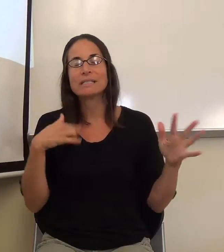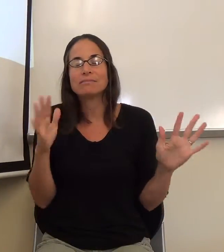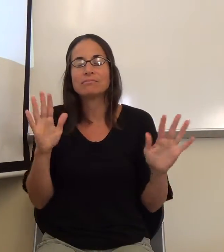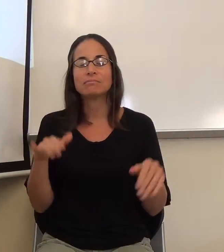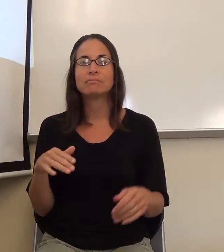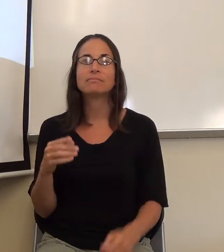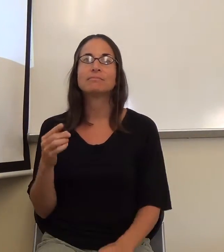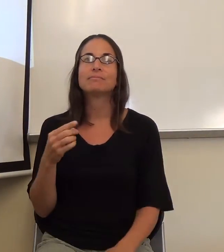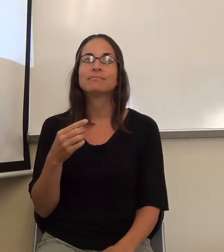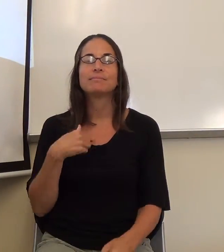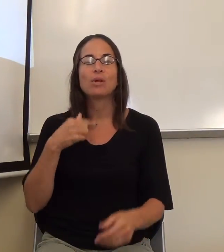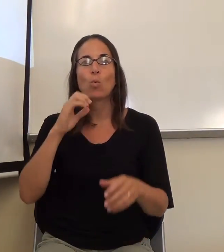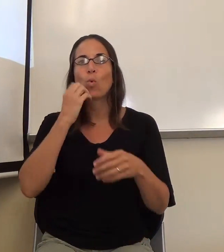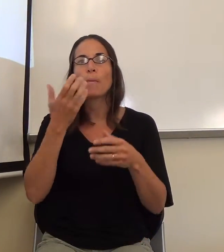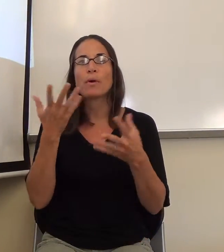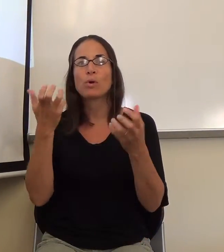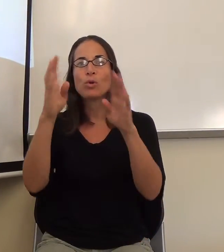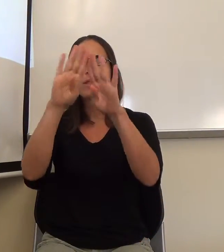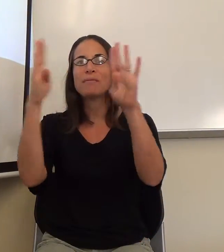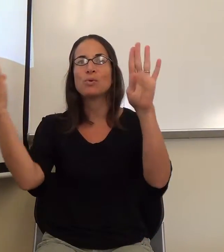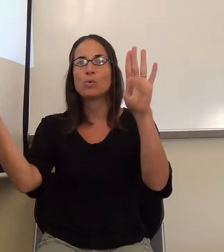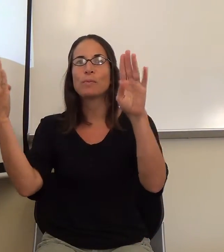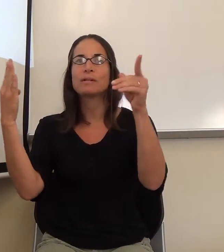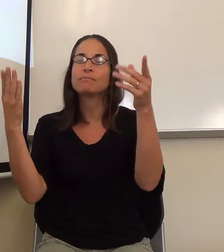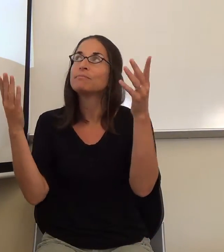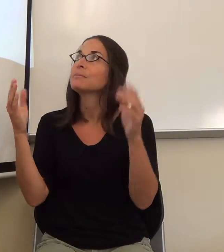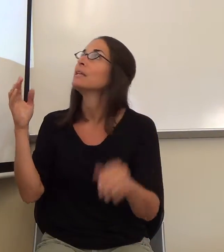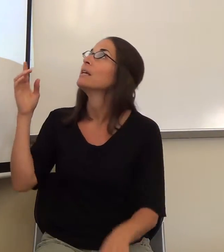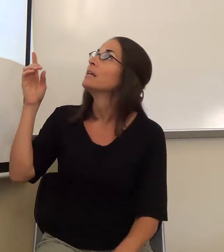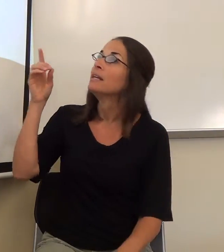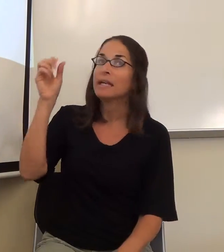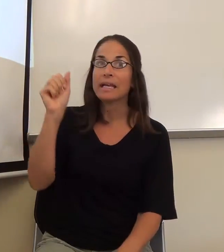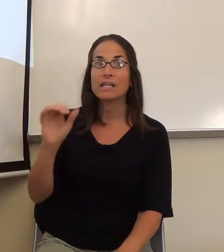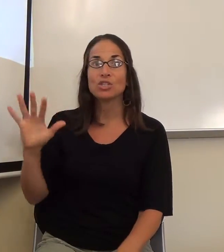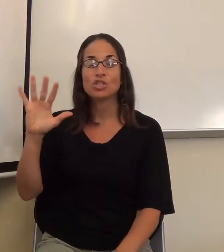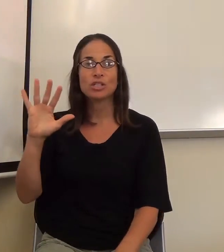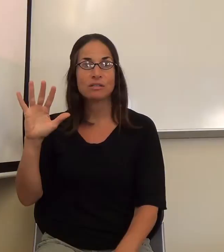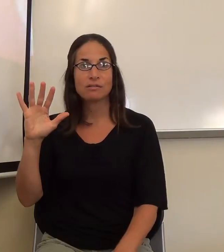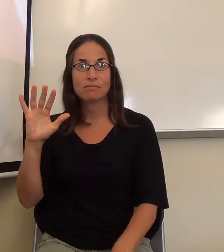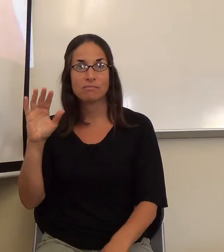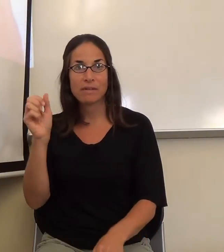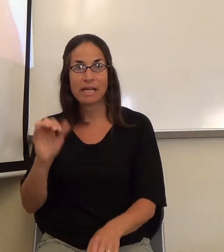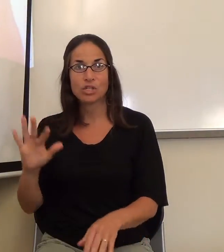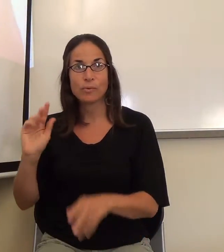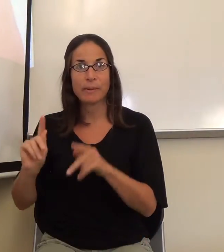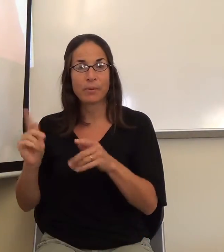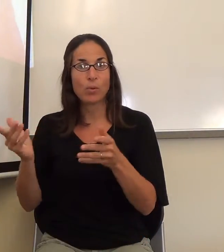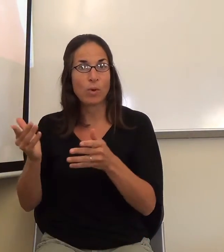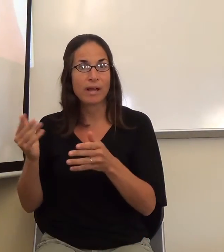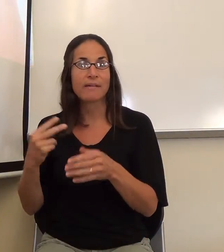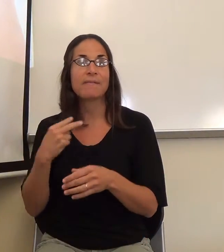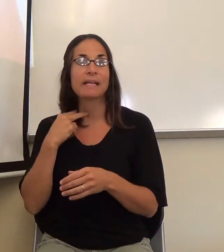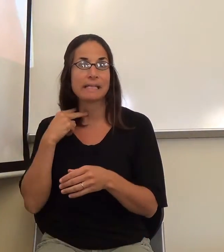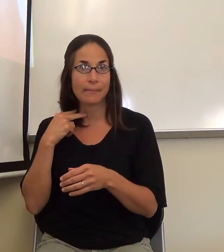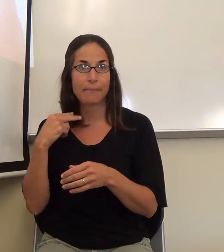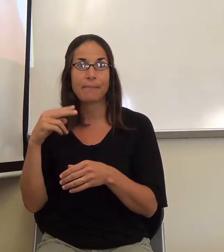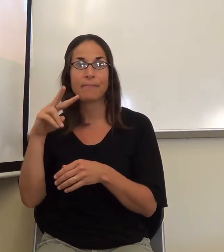Okay, so Asians are what? Victims. Victims of what? Now here's the thing. If